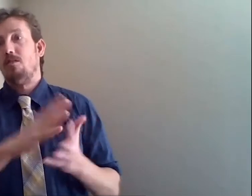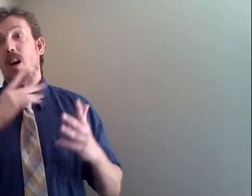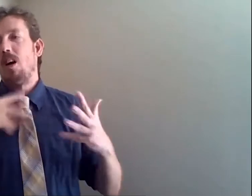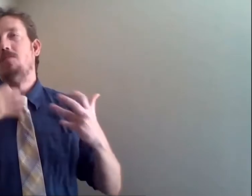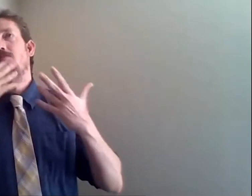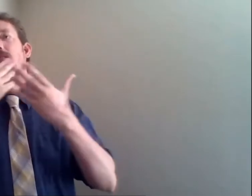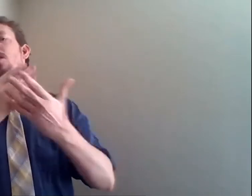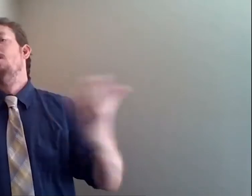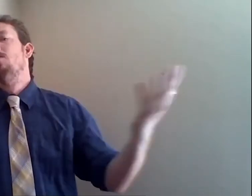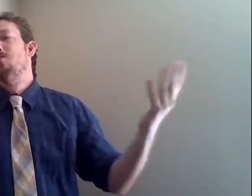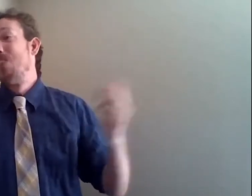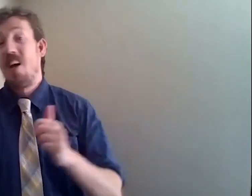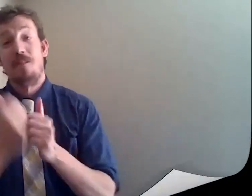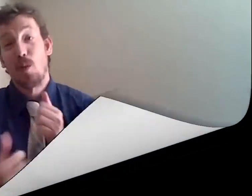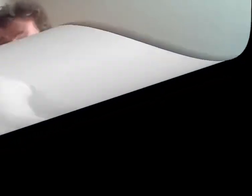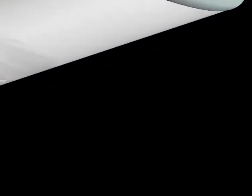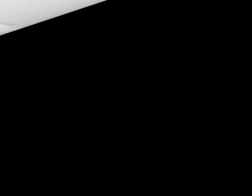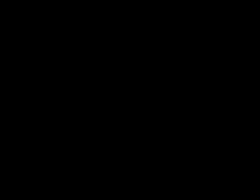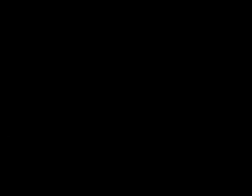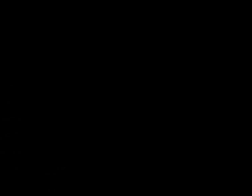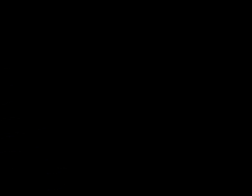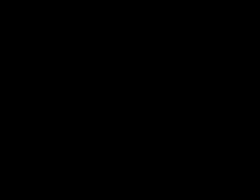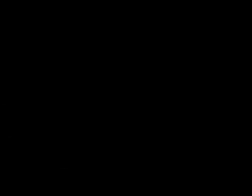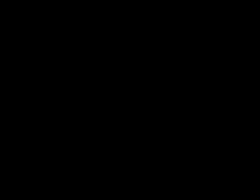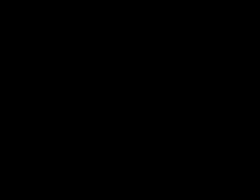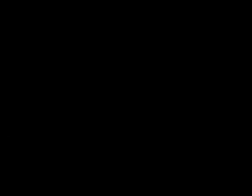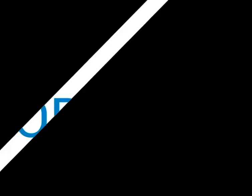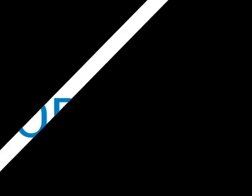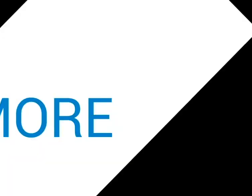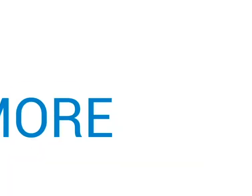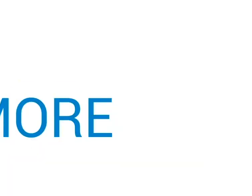to do our best in school. Thank you, everyone.